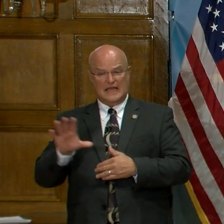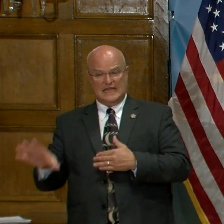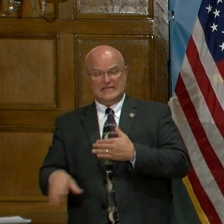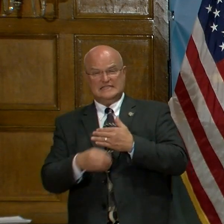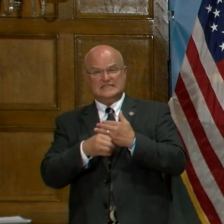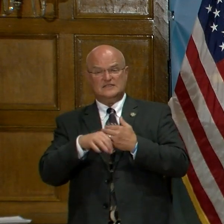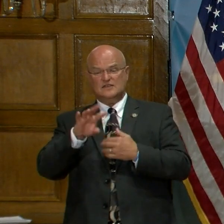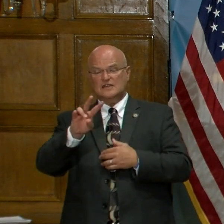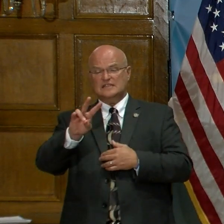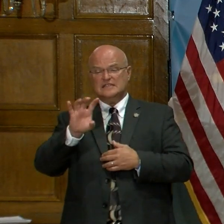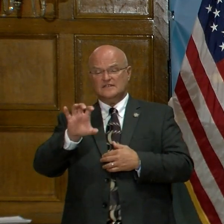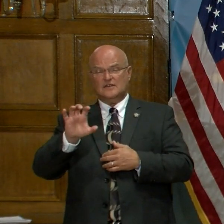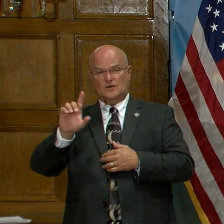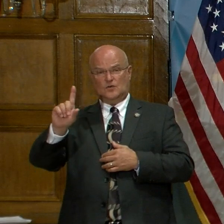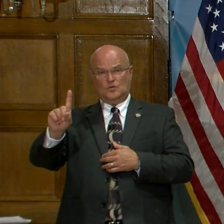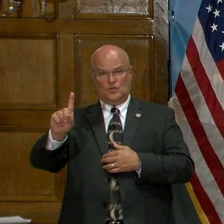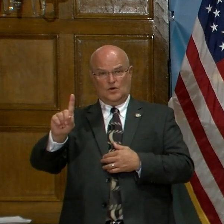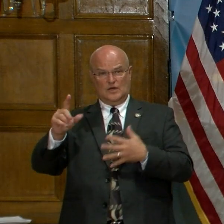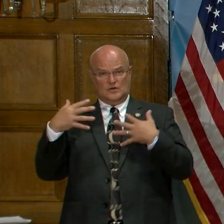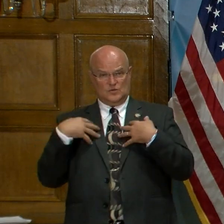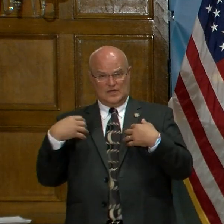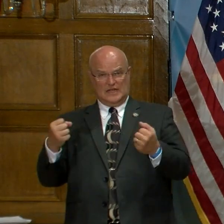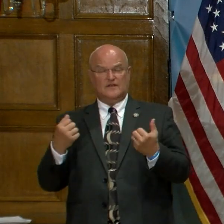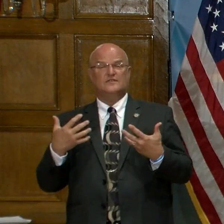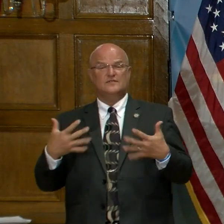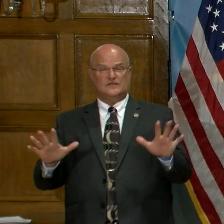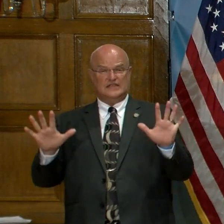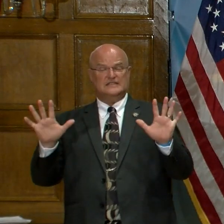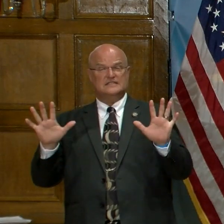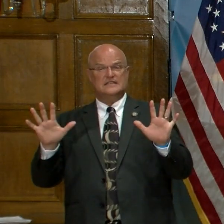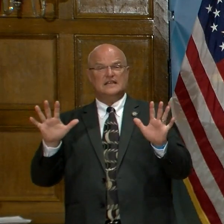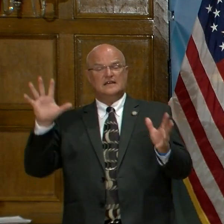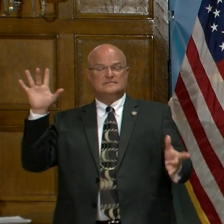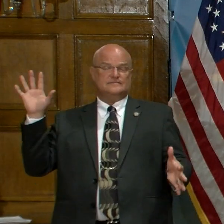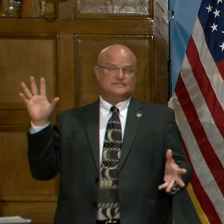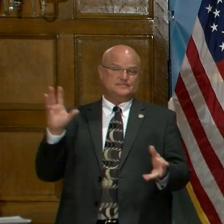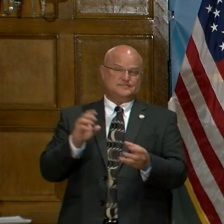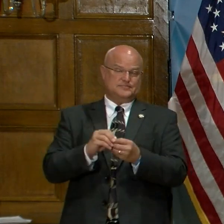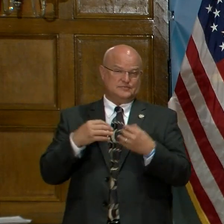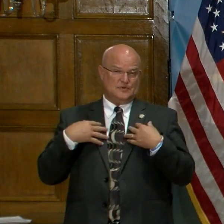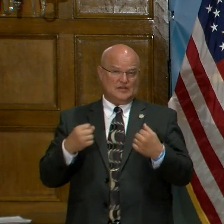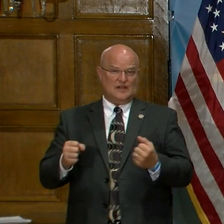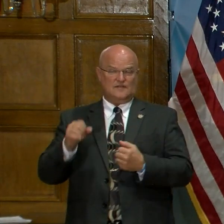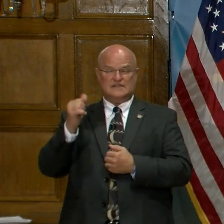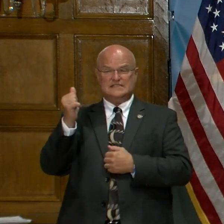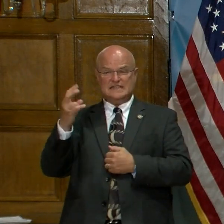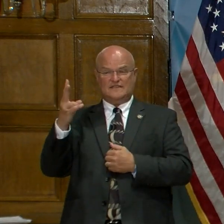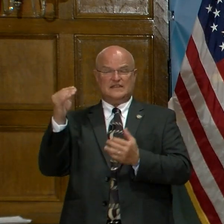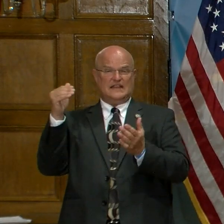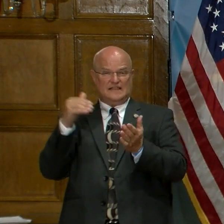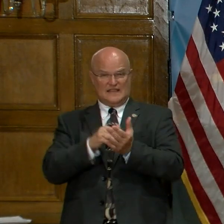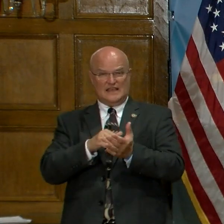additional 701 recover since yesterday, bringing our total recovered to